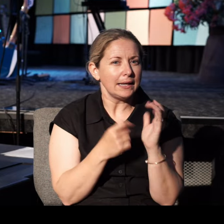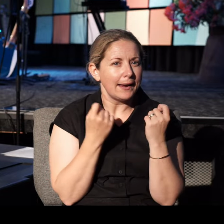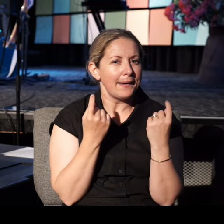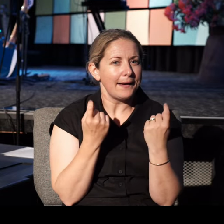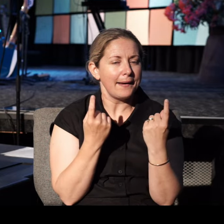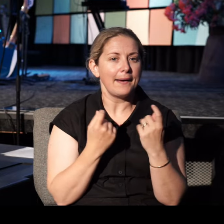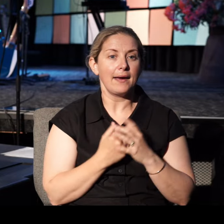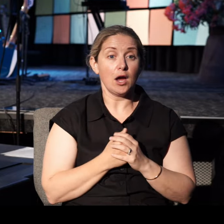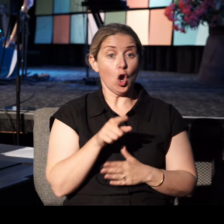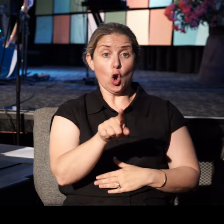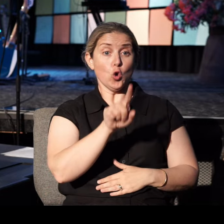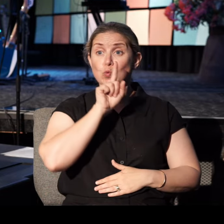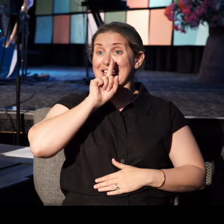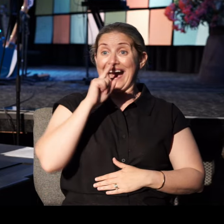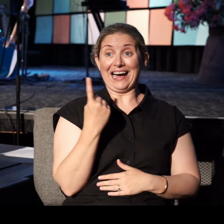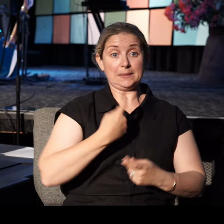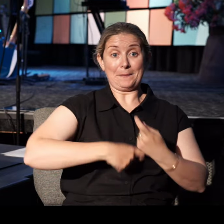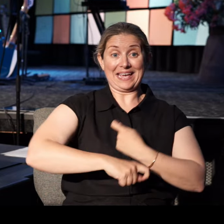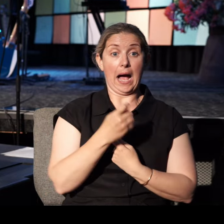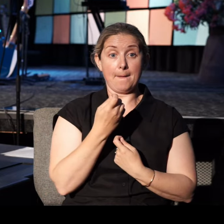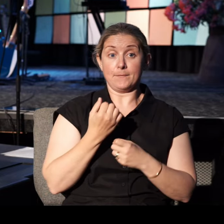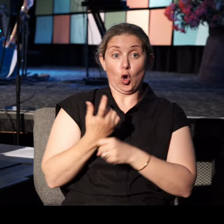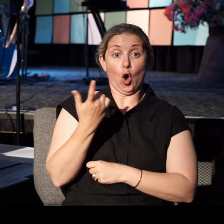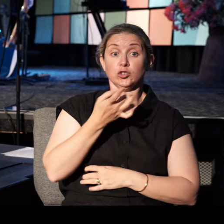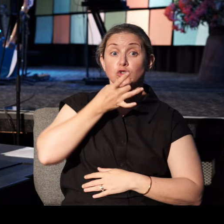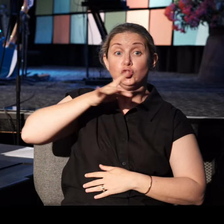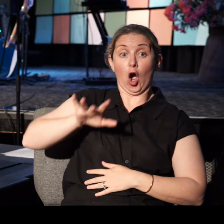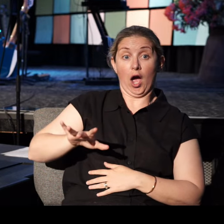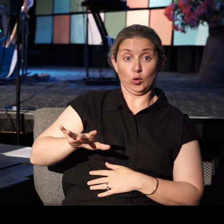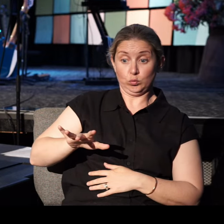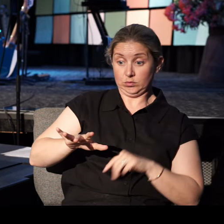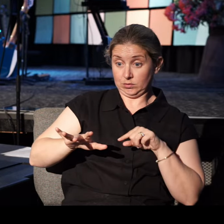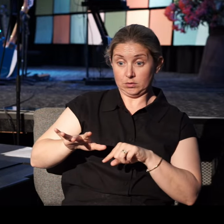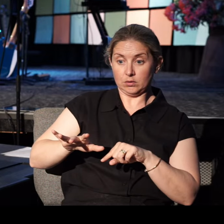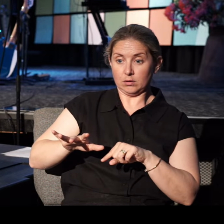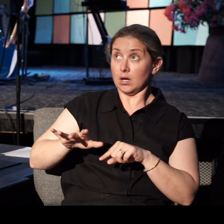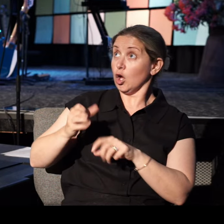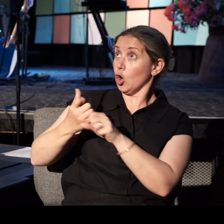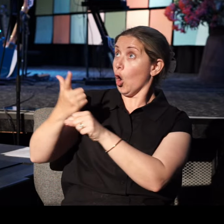You cannot be a child of God and apathetic to the rule of God.